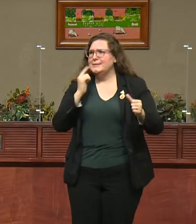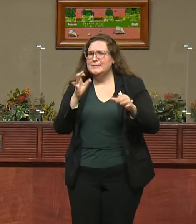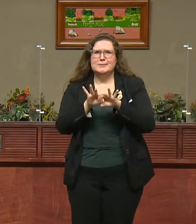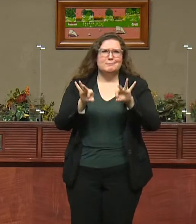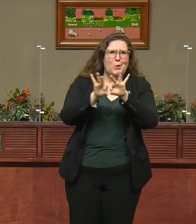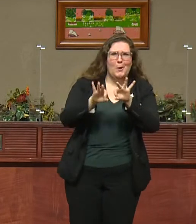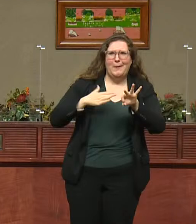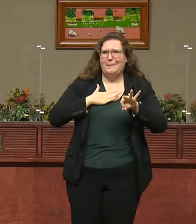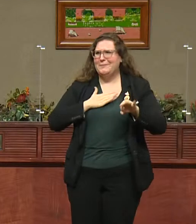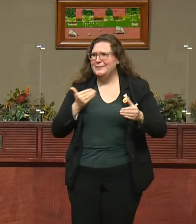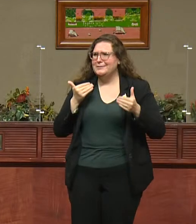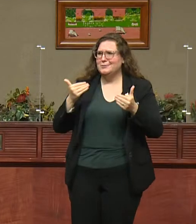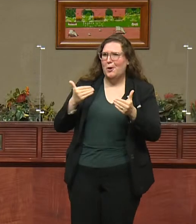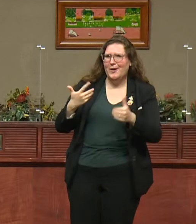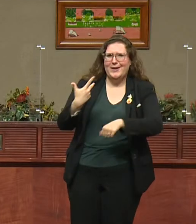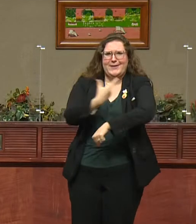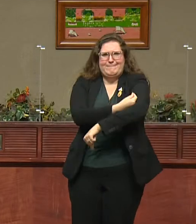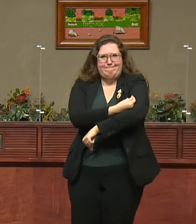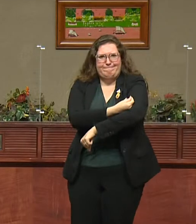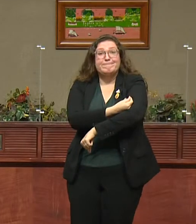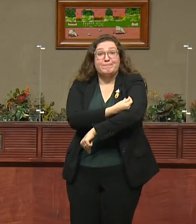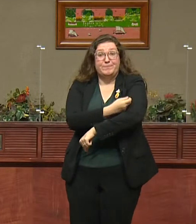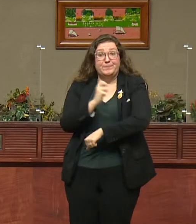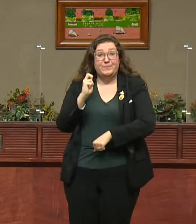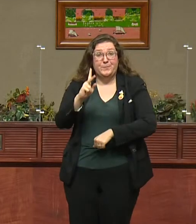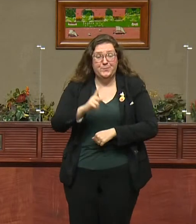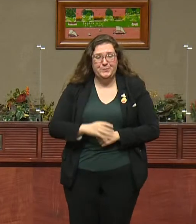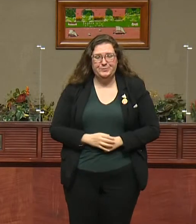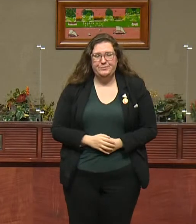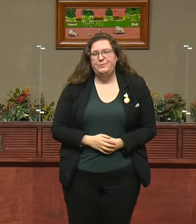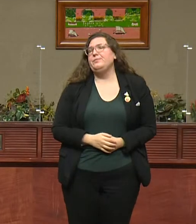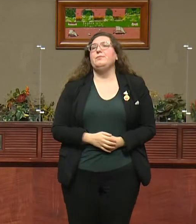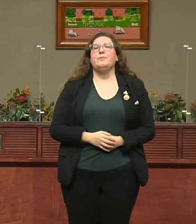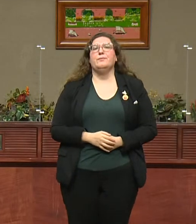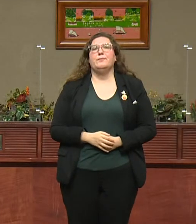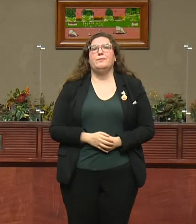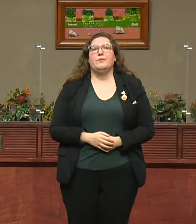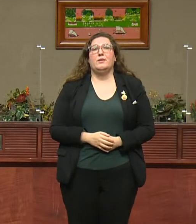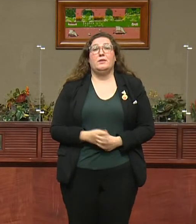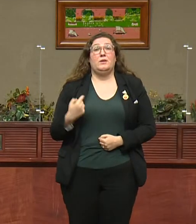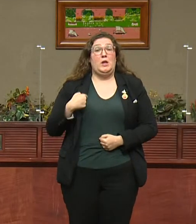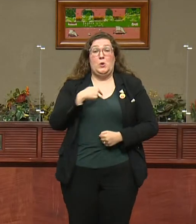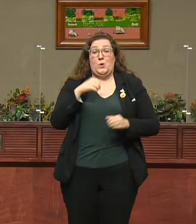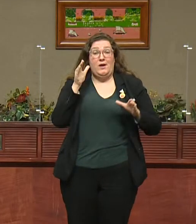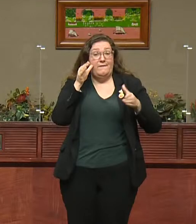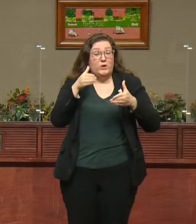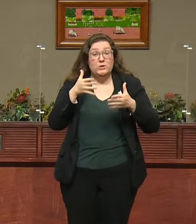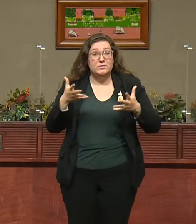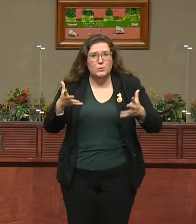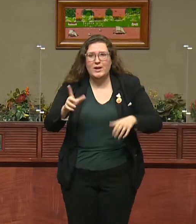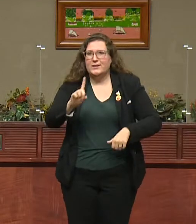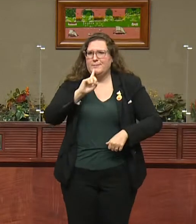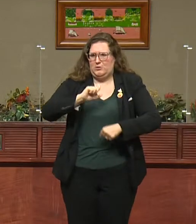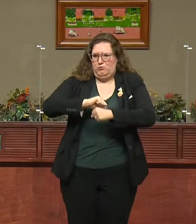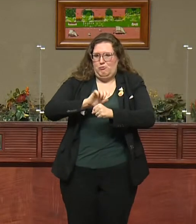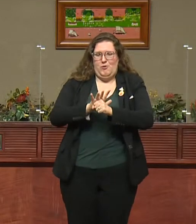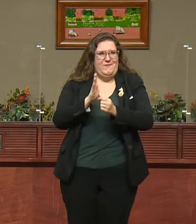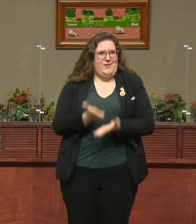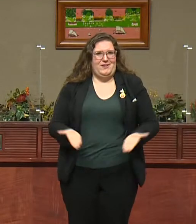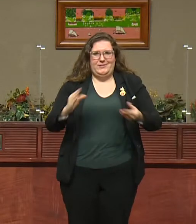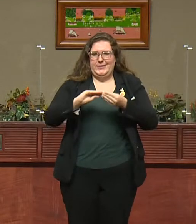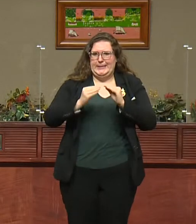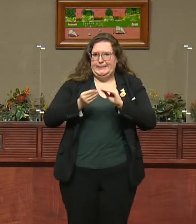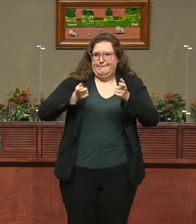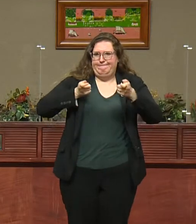region's recovery that everybody get vaccinated. We remain focused on controlling the spread of the virus, so our